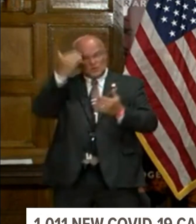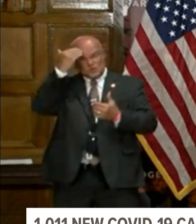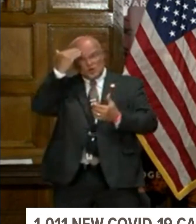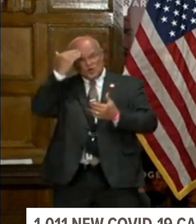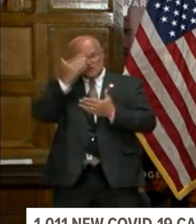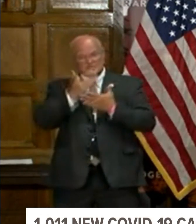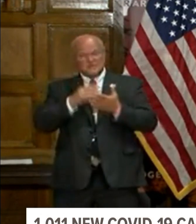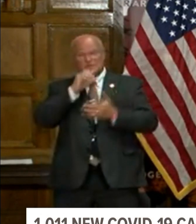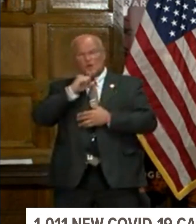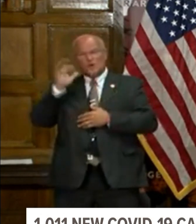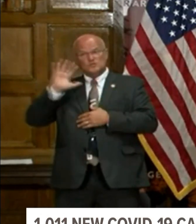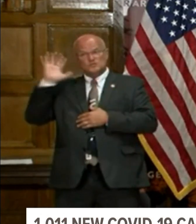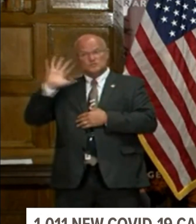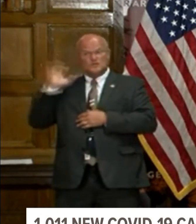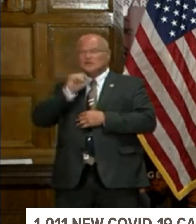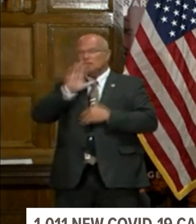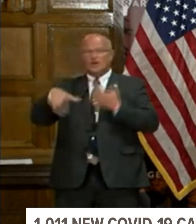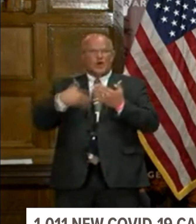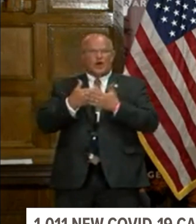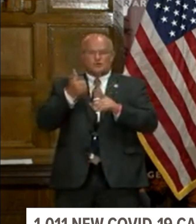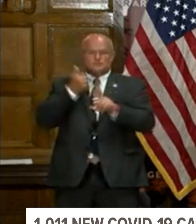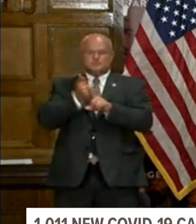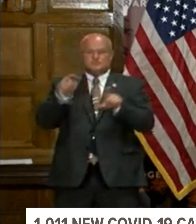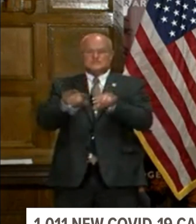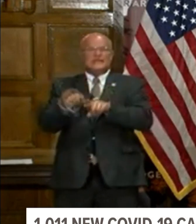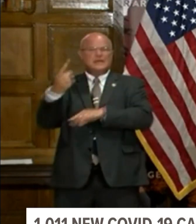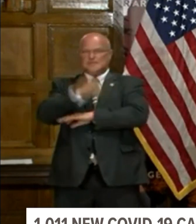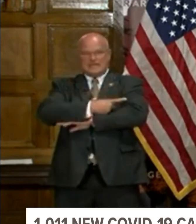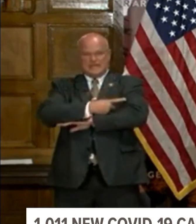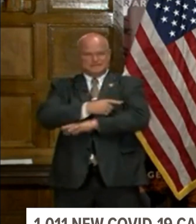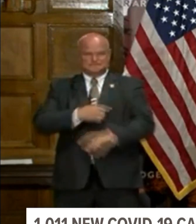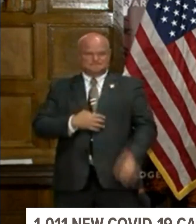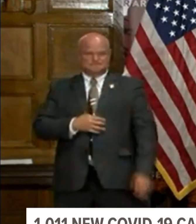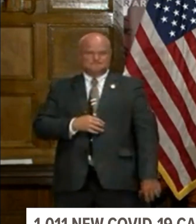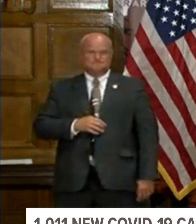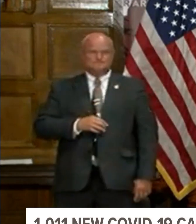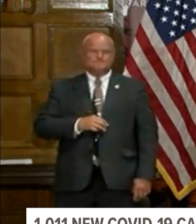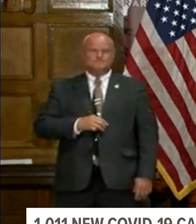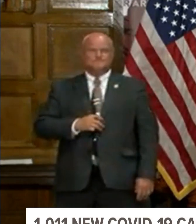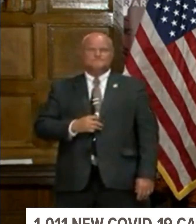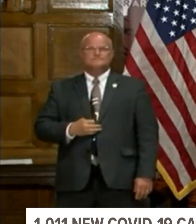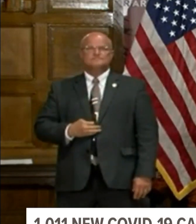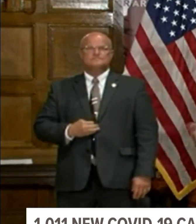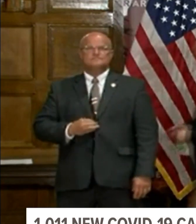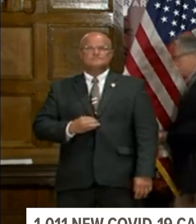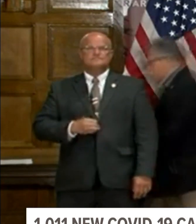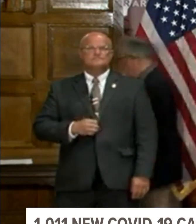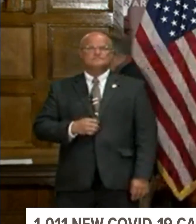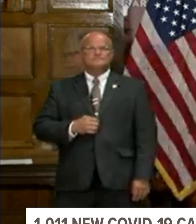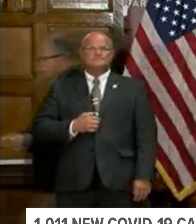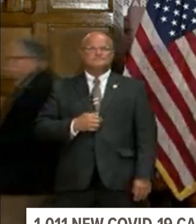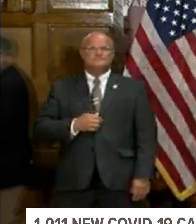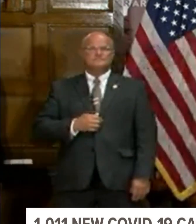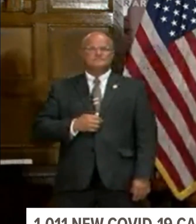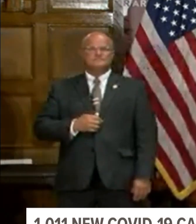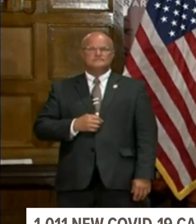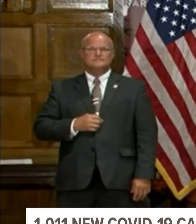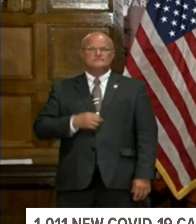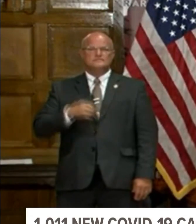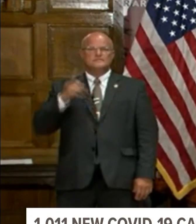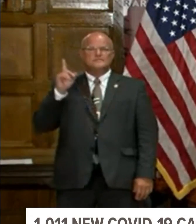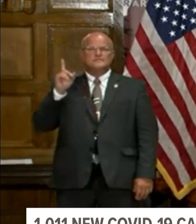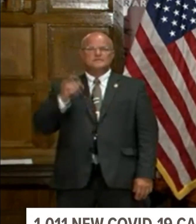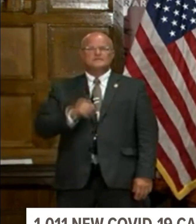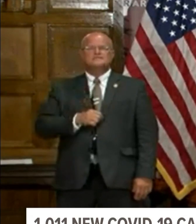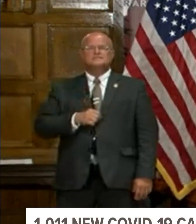us. Some of these are older. These are not all cases that occurred on the same day. Next